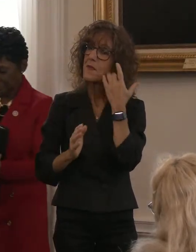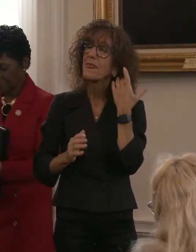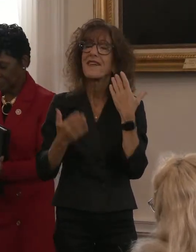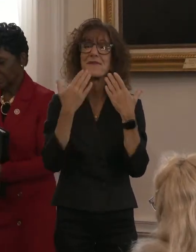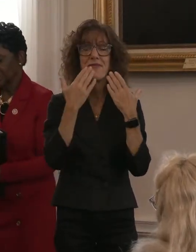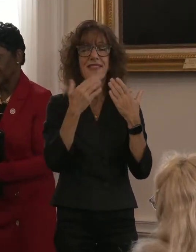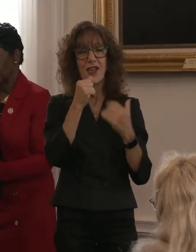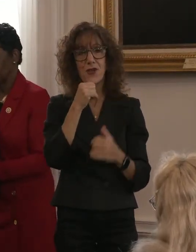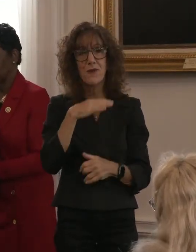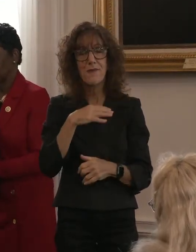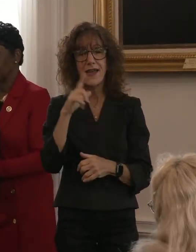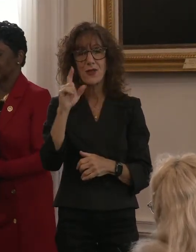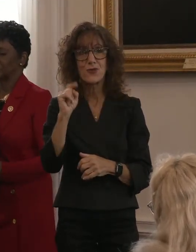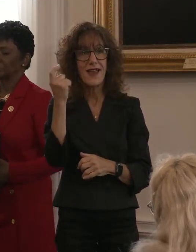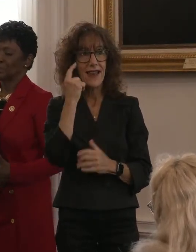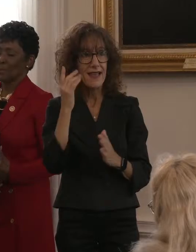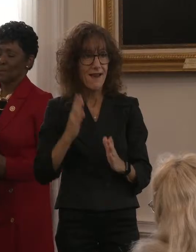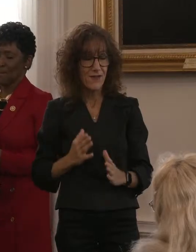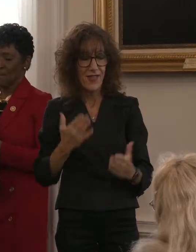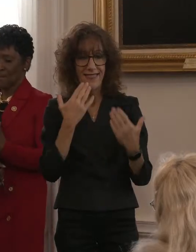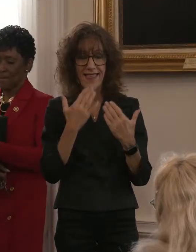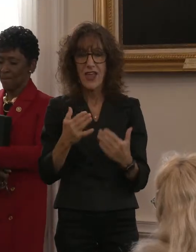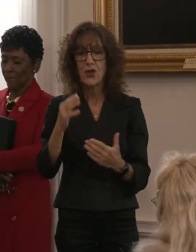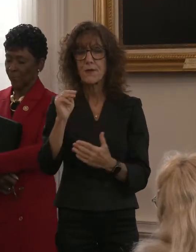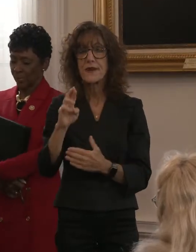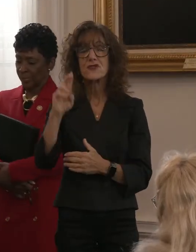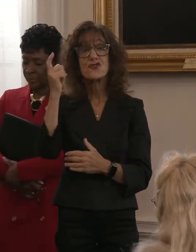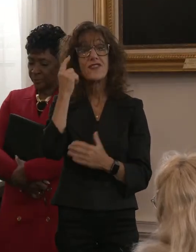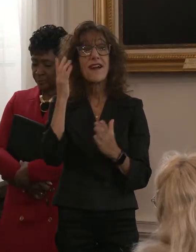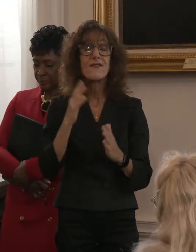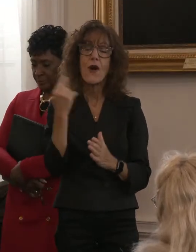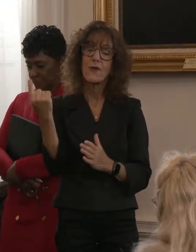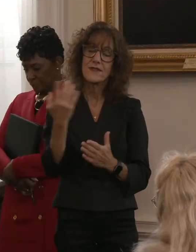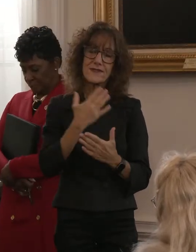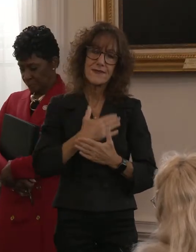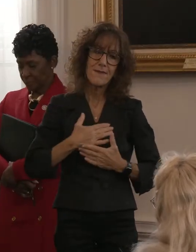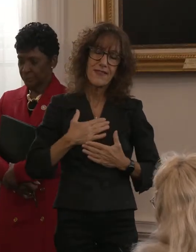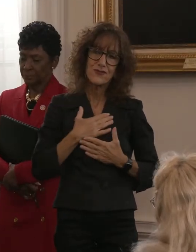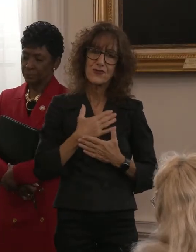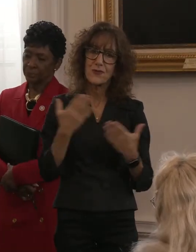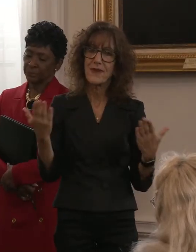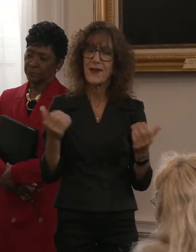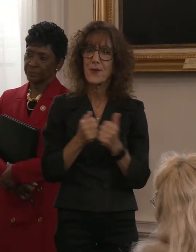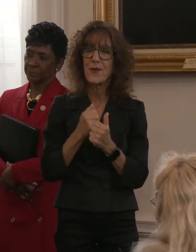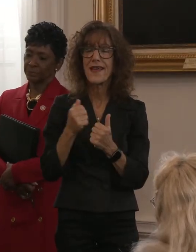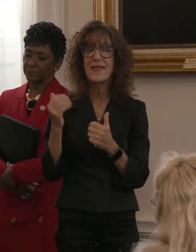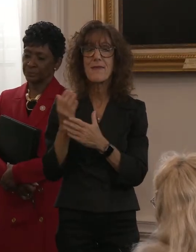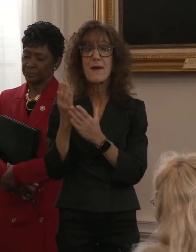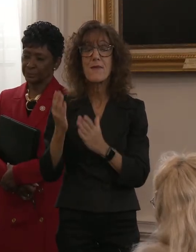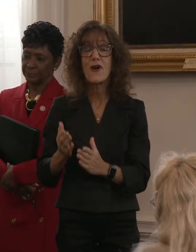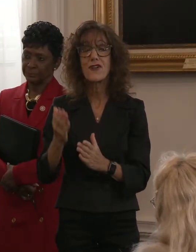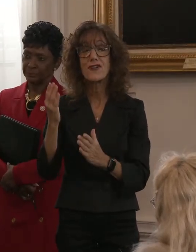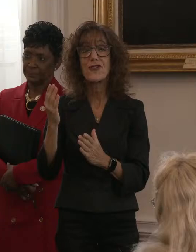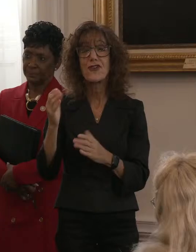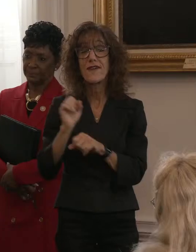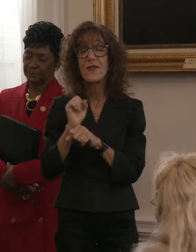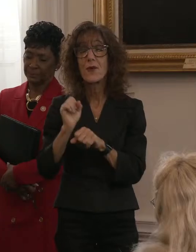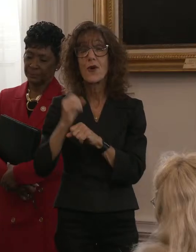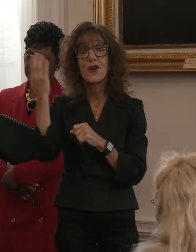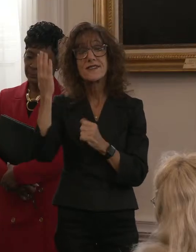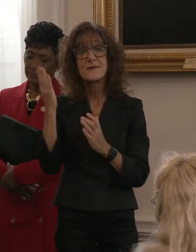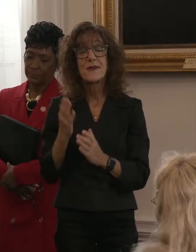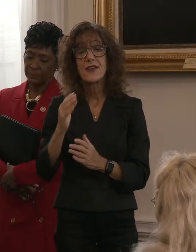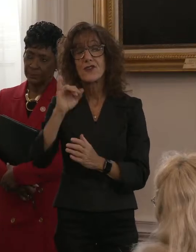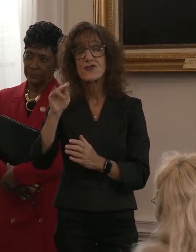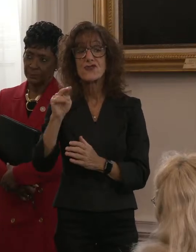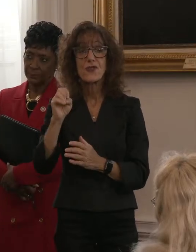Thank you, Madam Lieutenant Governor. Thank you, Mr. Governor, and it's always a pleasure to be here with my partner in the work, Speaker Jones. To the